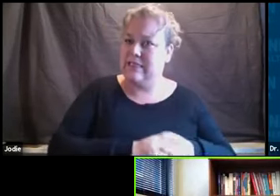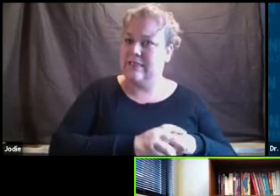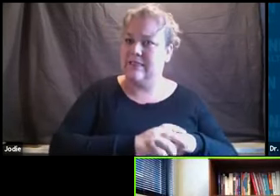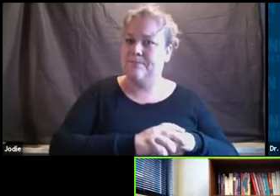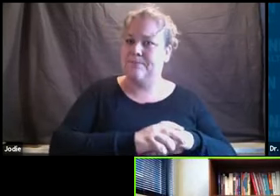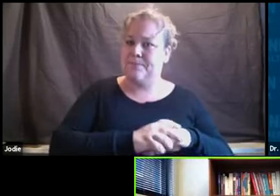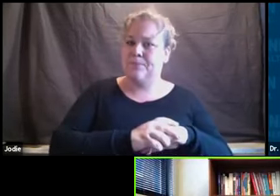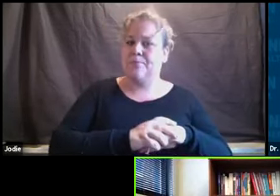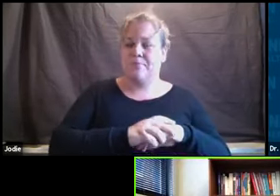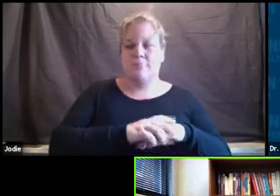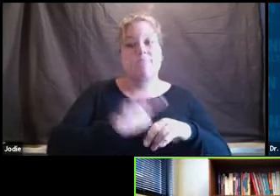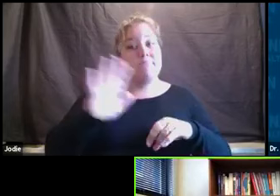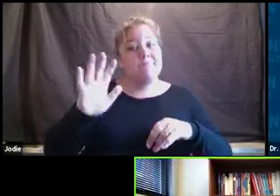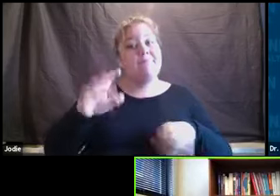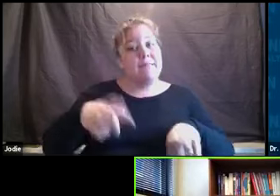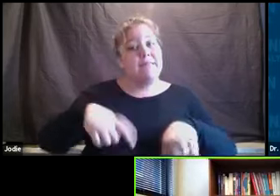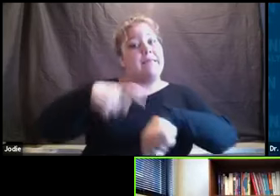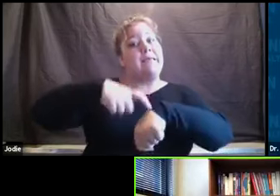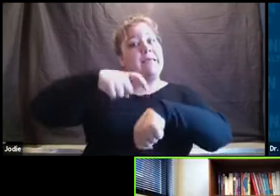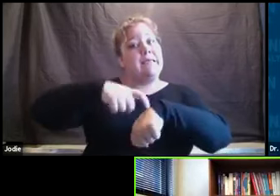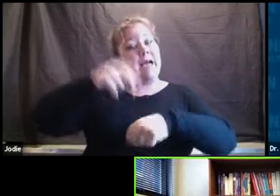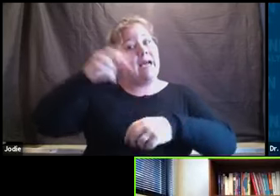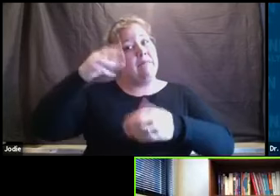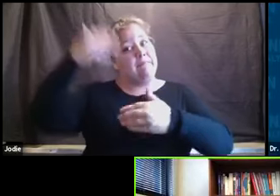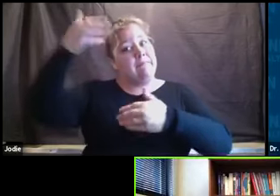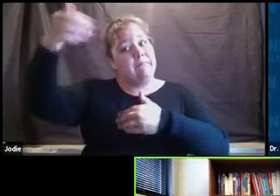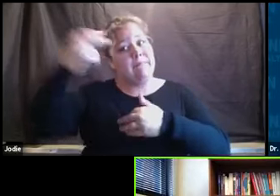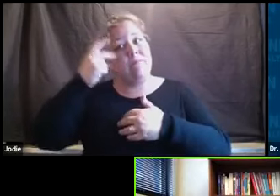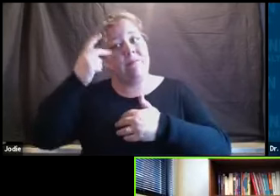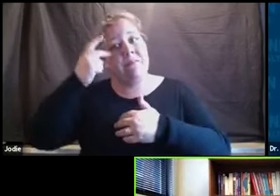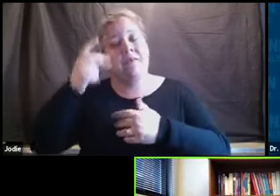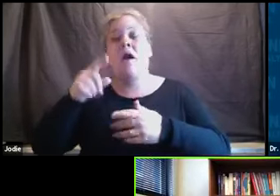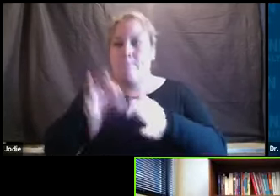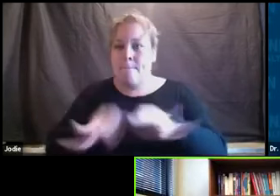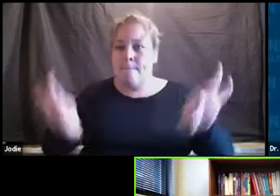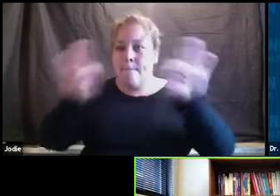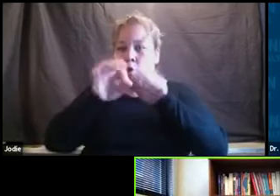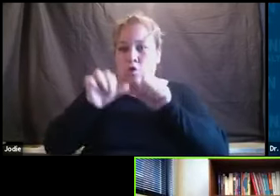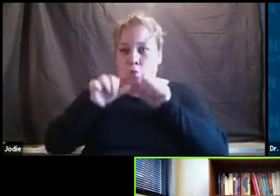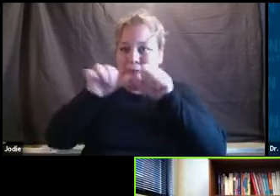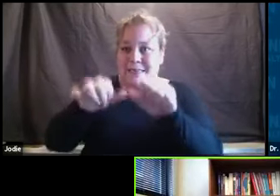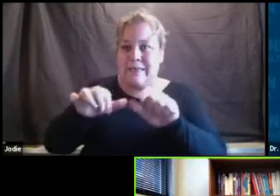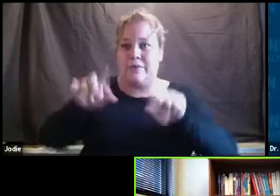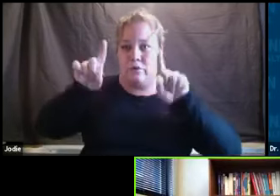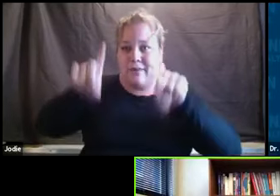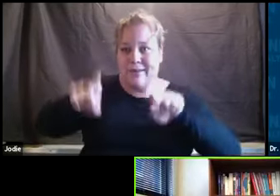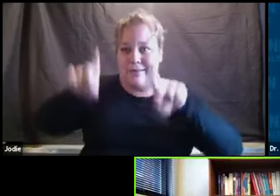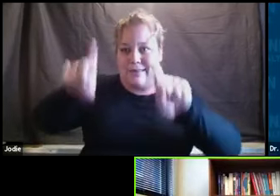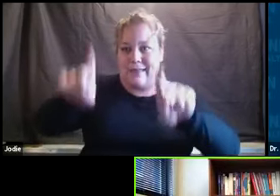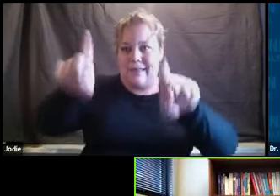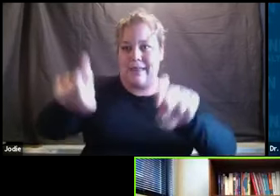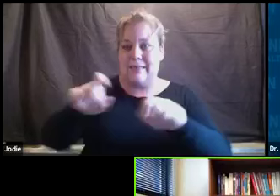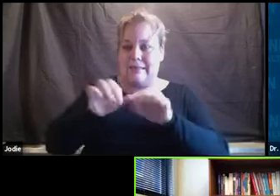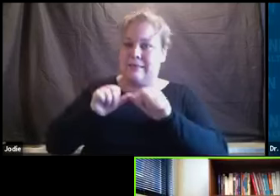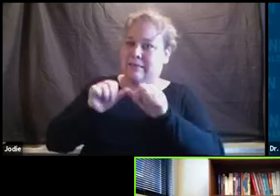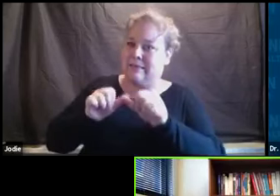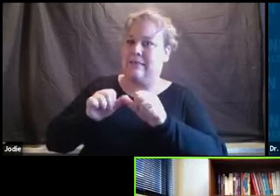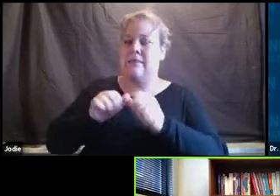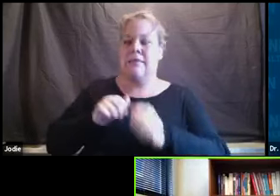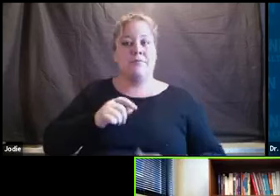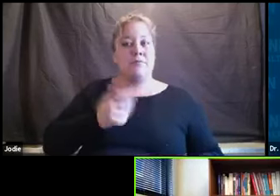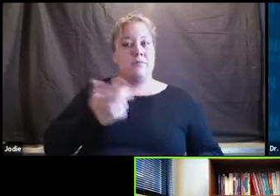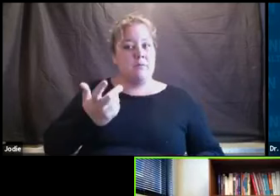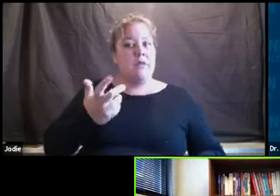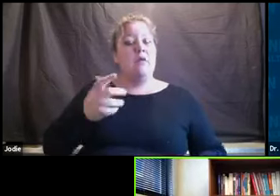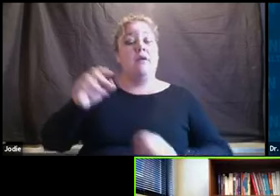Time will tell. We need to test people frequently, and I'm not sure exactly where Wisconsin, the State Department